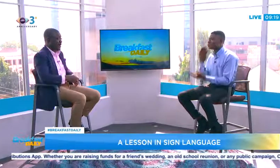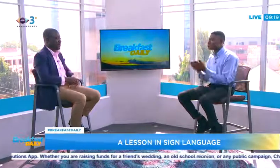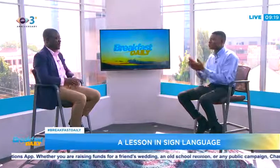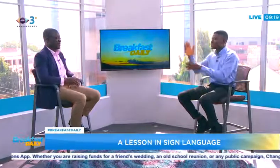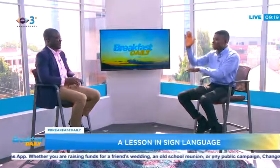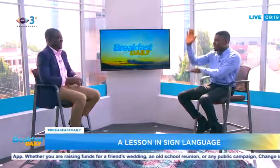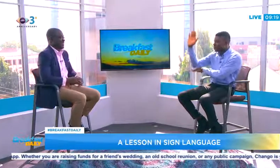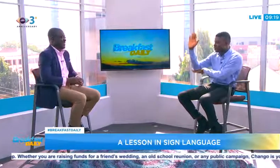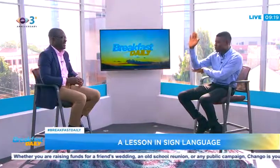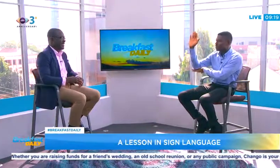good afternoon.